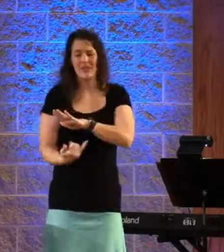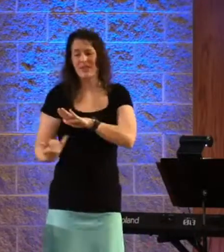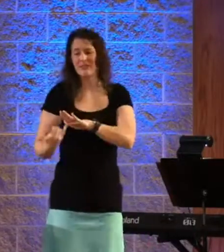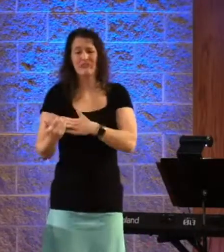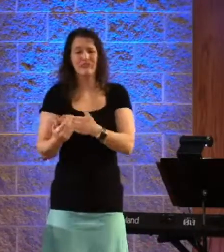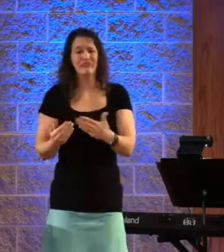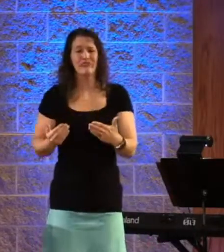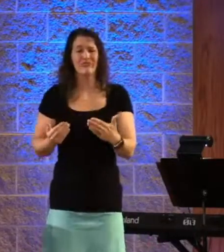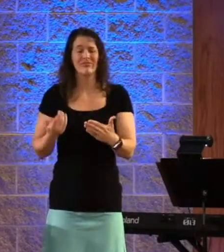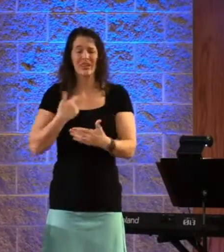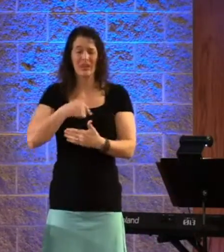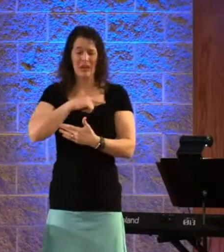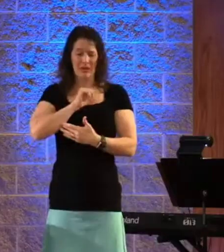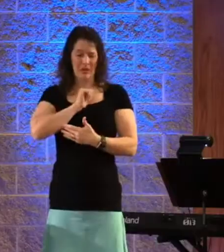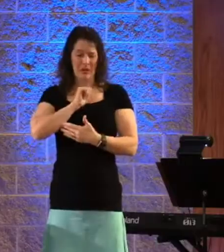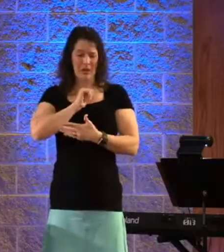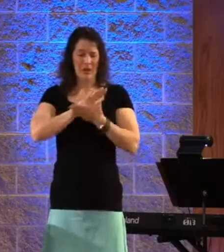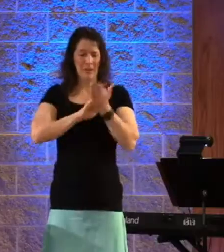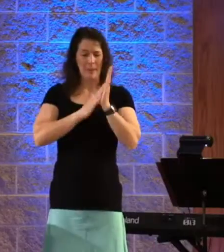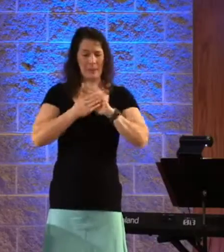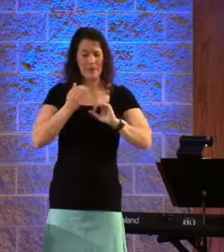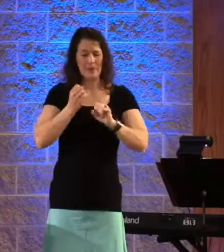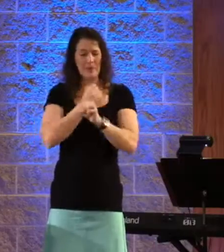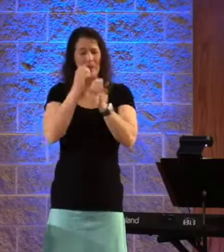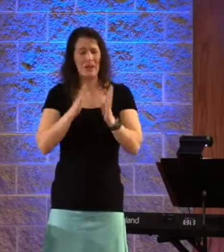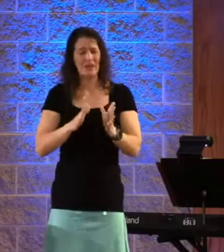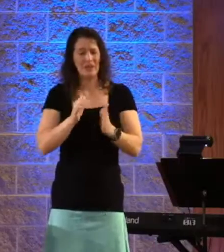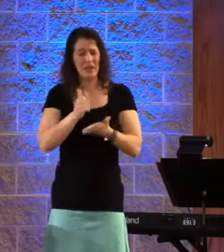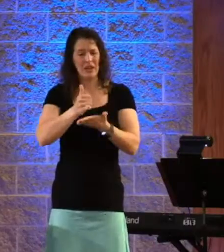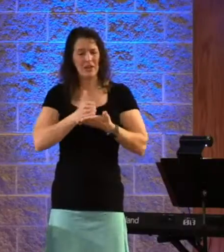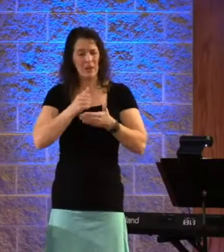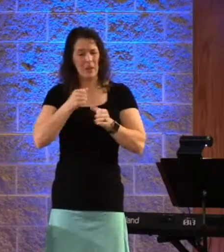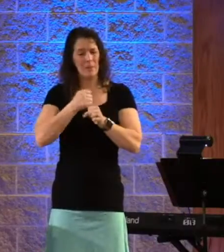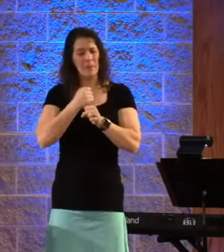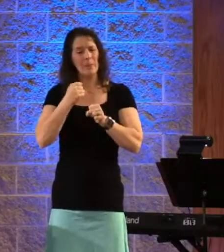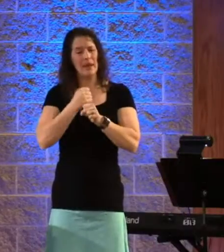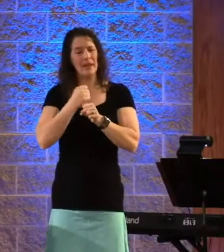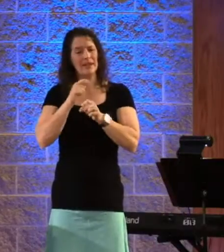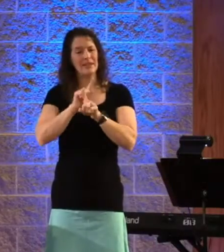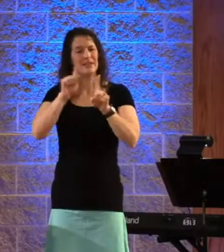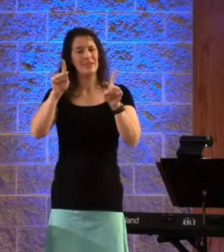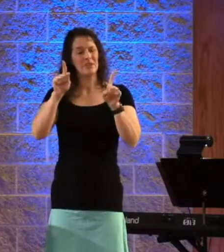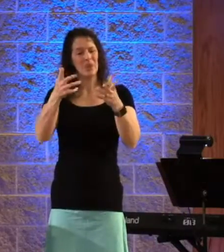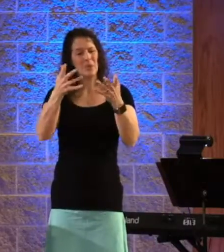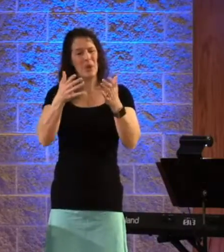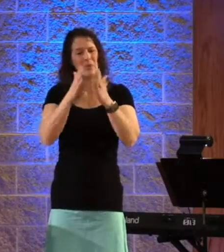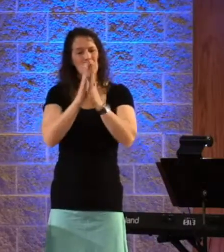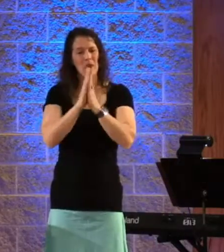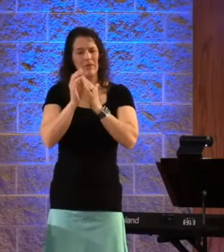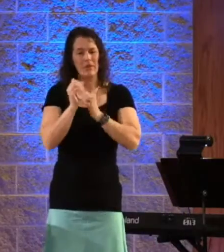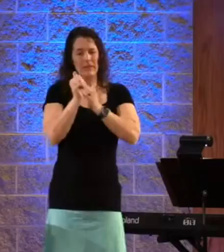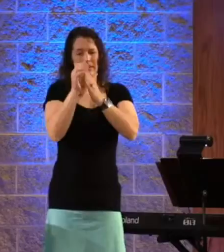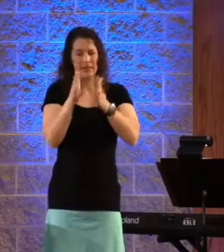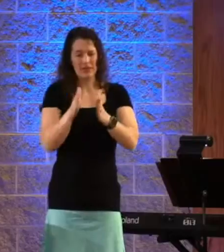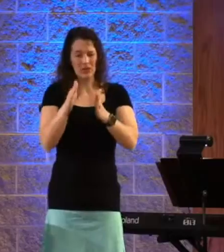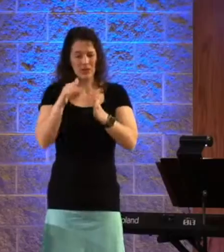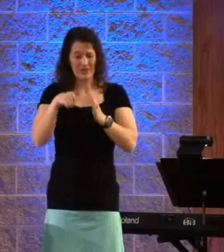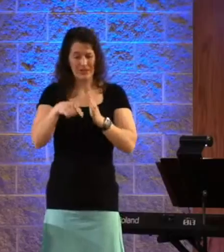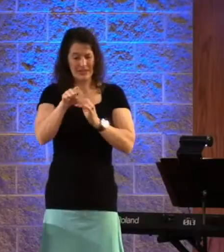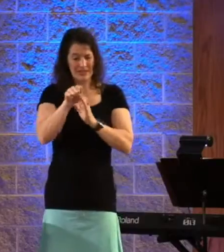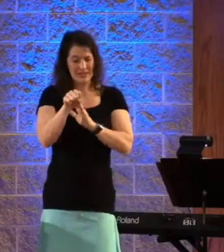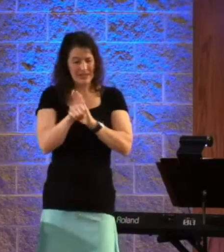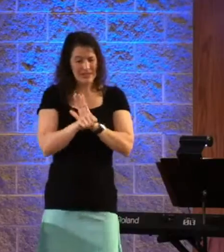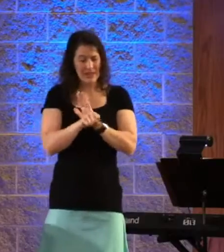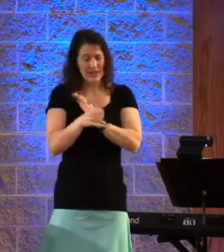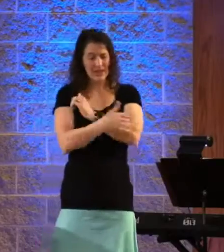peacemakers. Help us to make a difference. And so I want to pray for our leaders of our state and our country that you would give them wisdom and